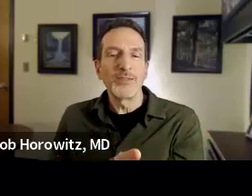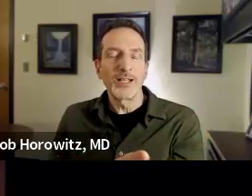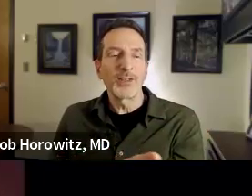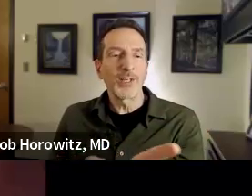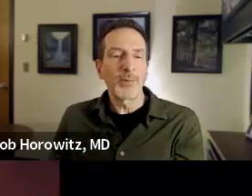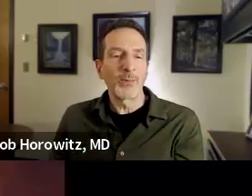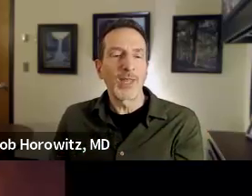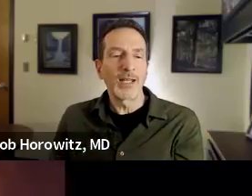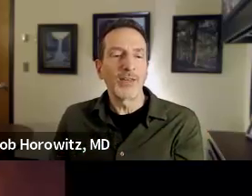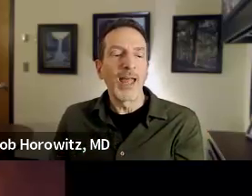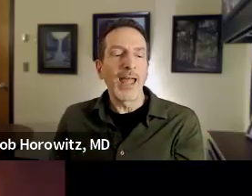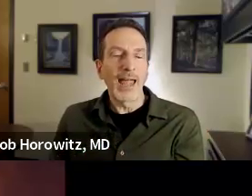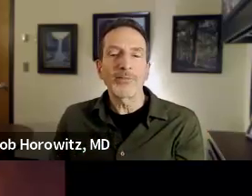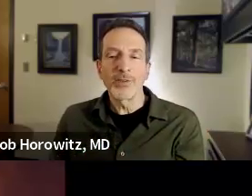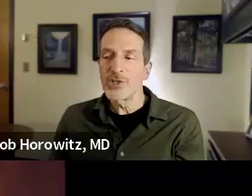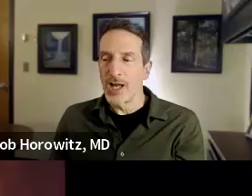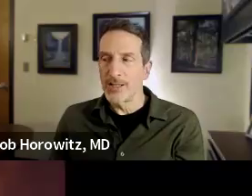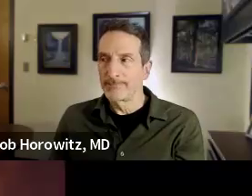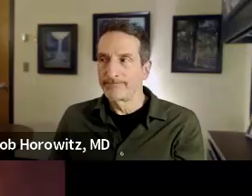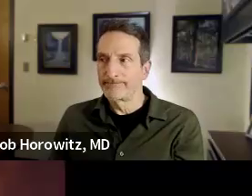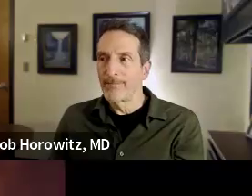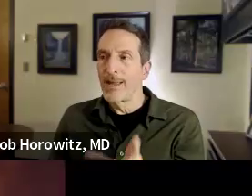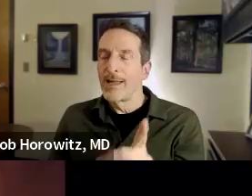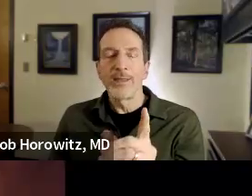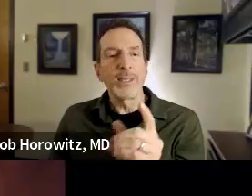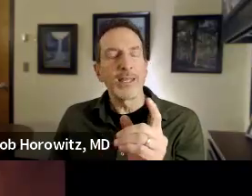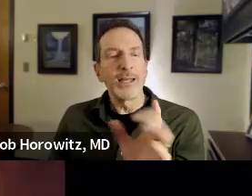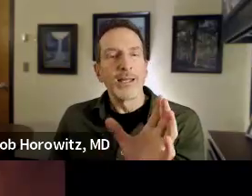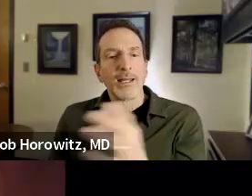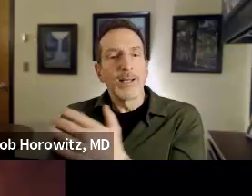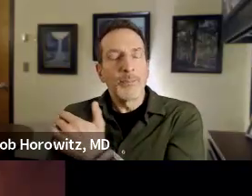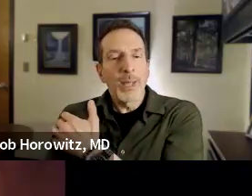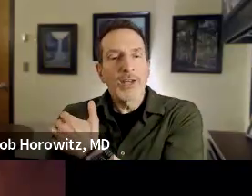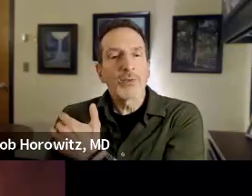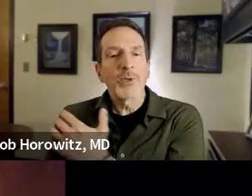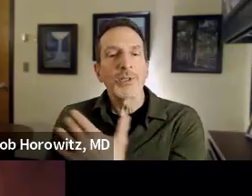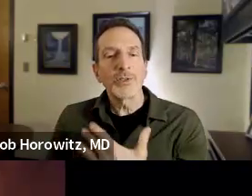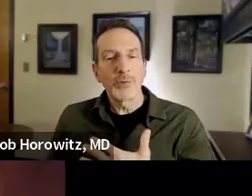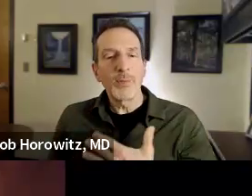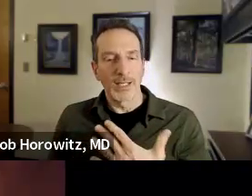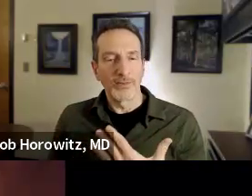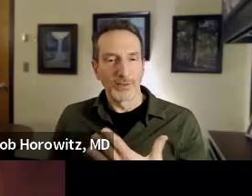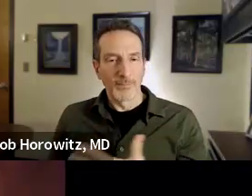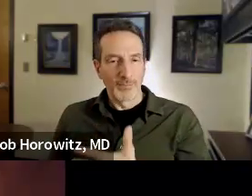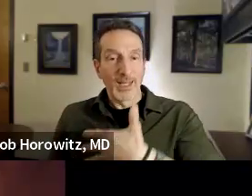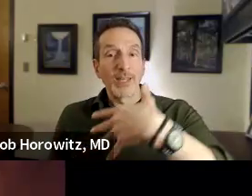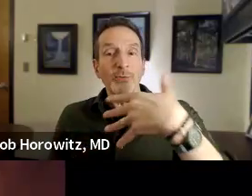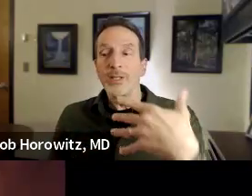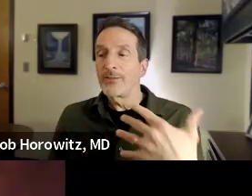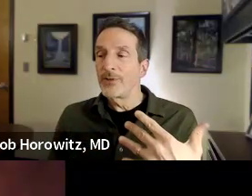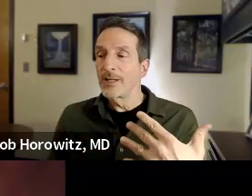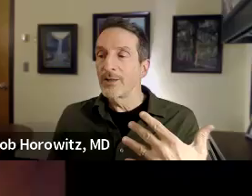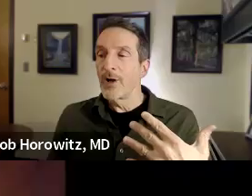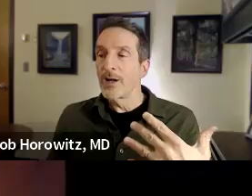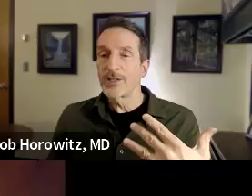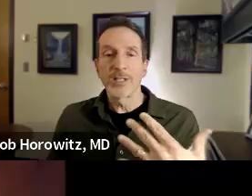Just briefly to think about what that is. After the shot, the patient within 2 minutes is